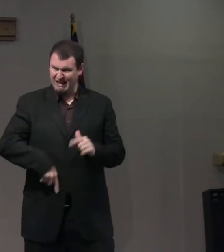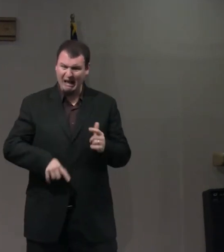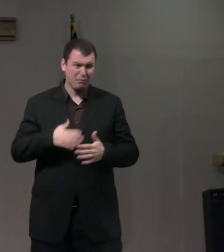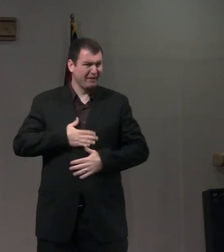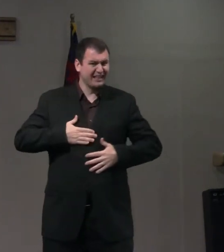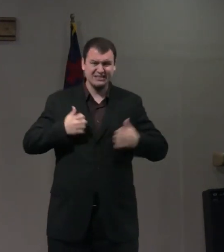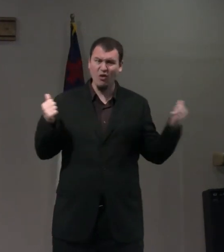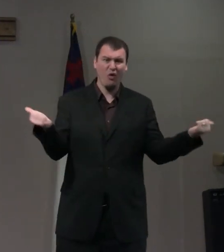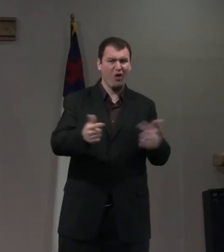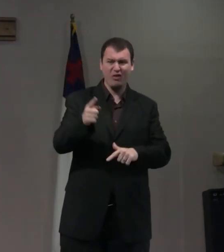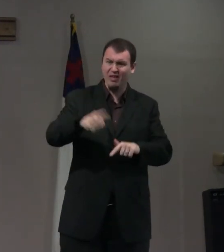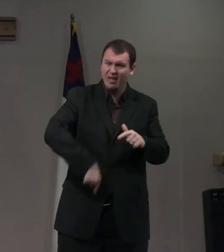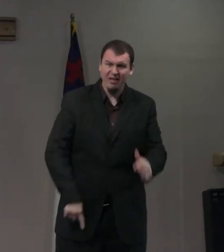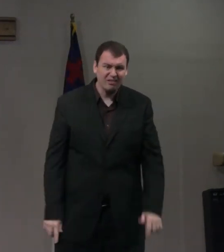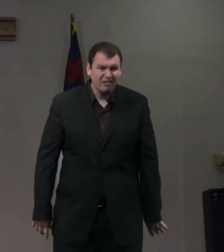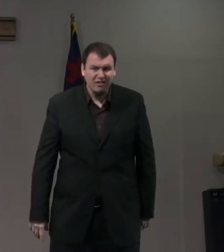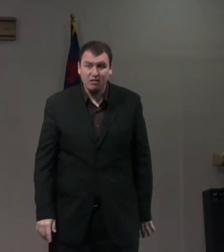You can't please everybody all the time.